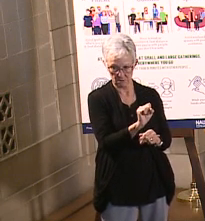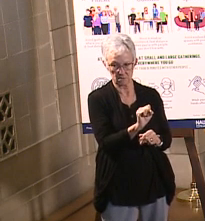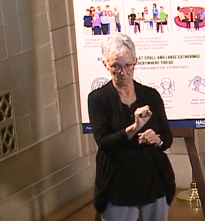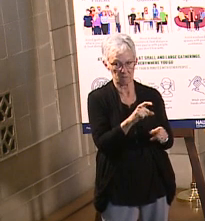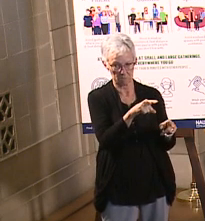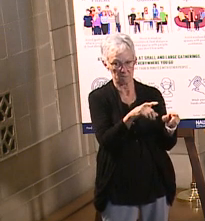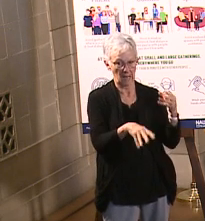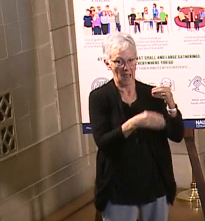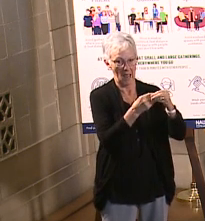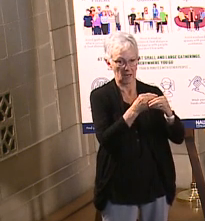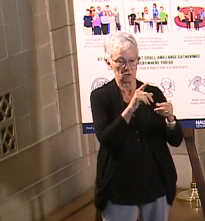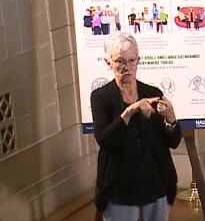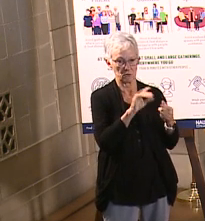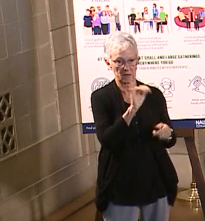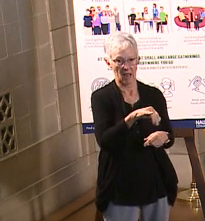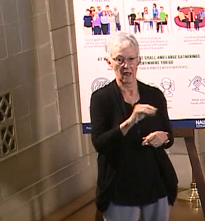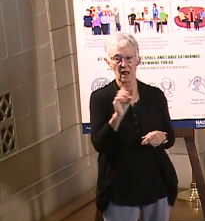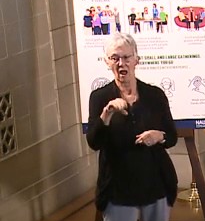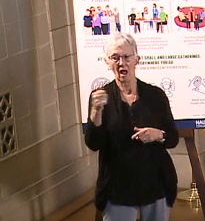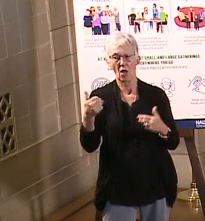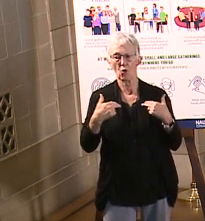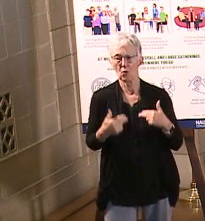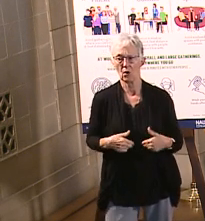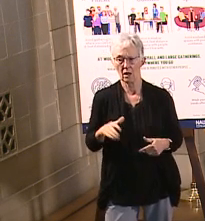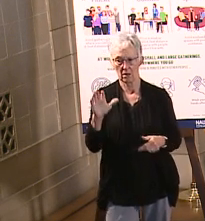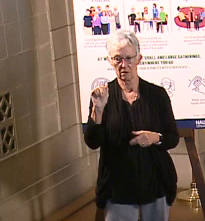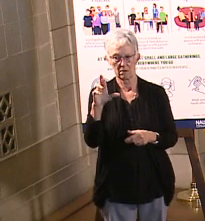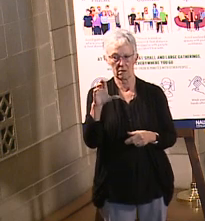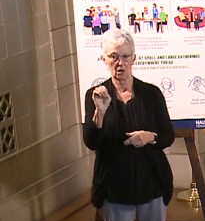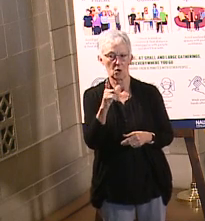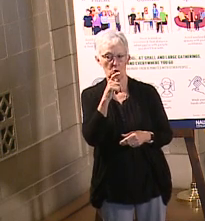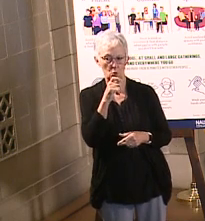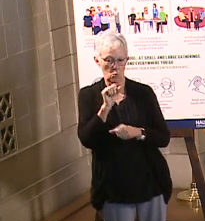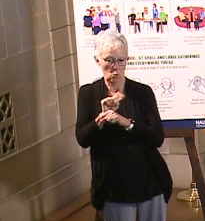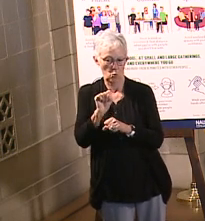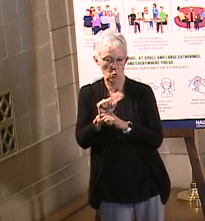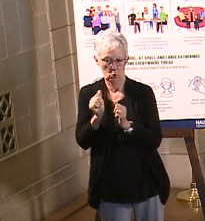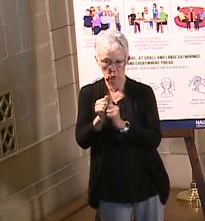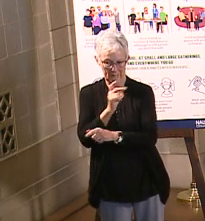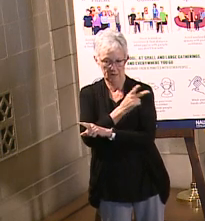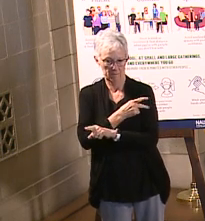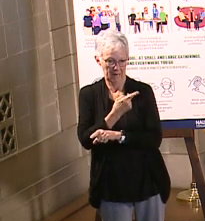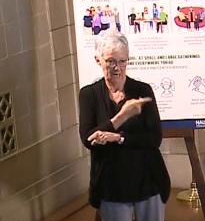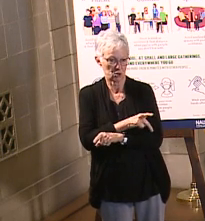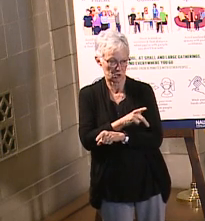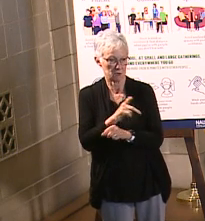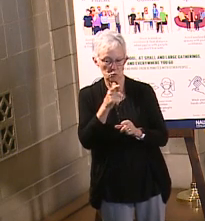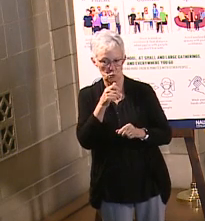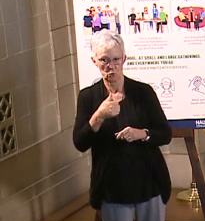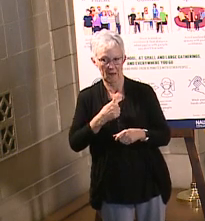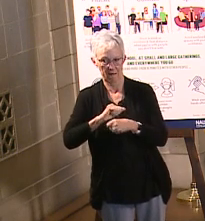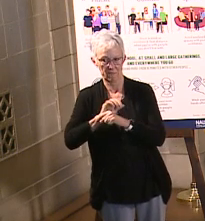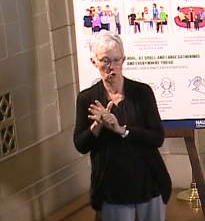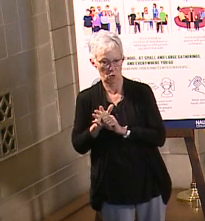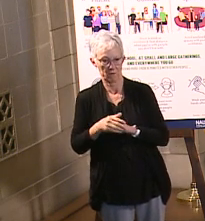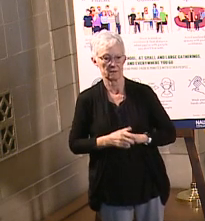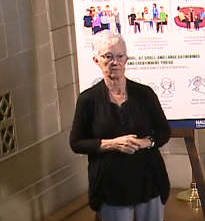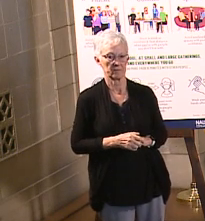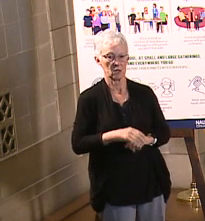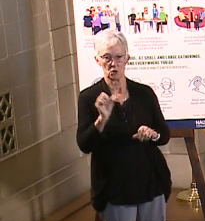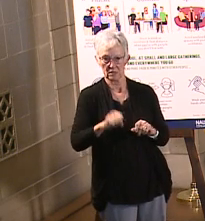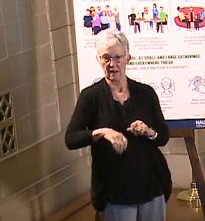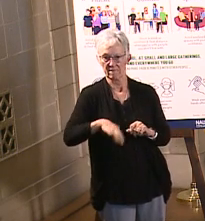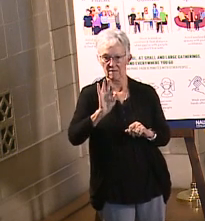and other healthcare staff with direct exposure to patients or infectious materials. Subsequent phases can be found in the